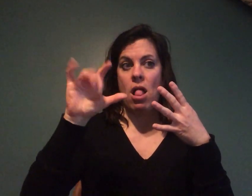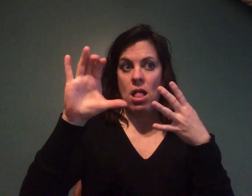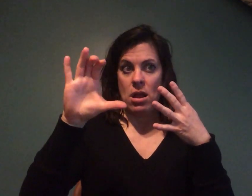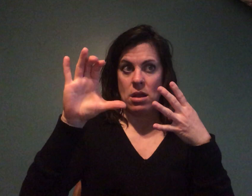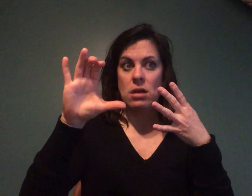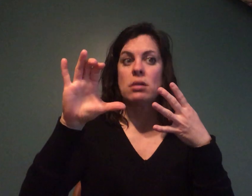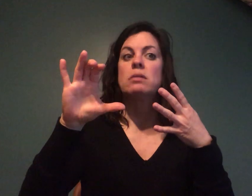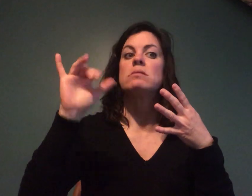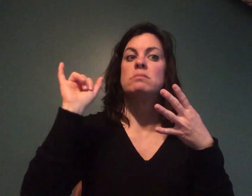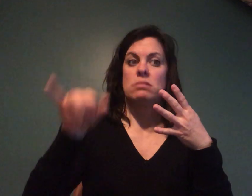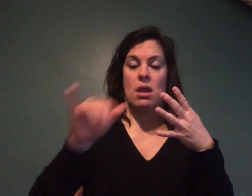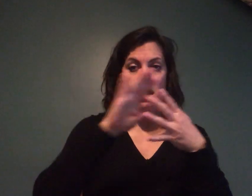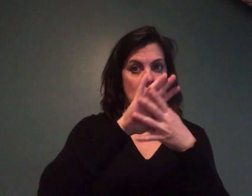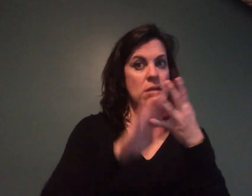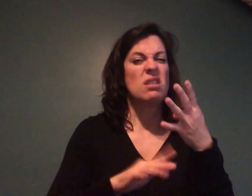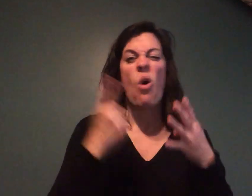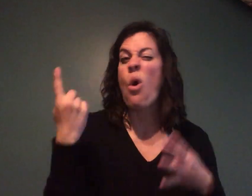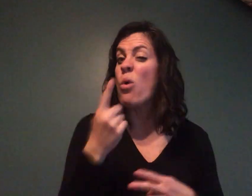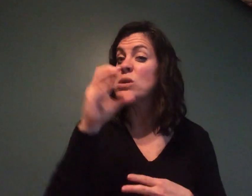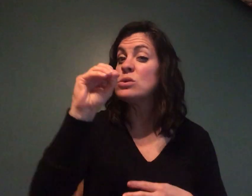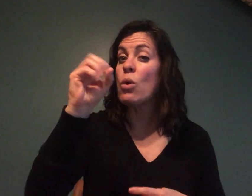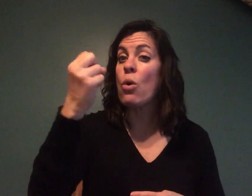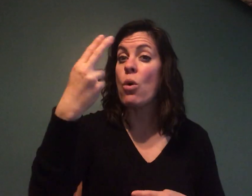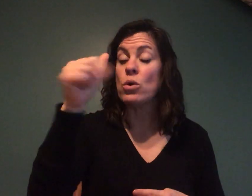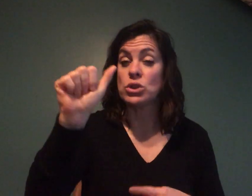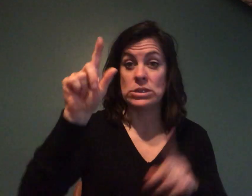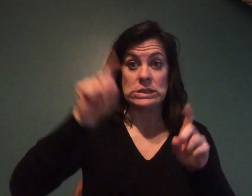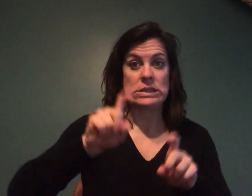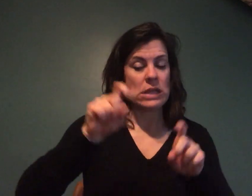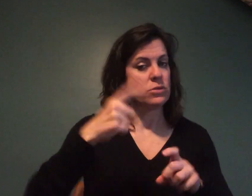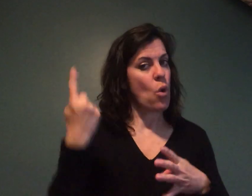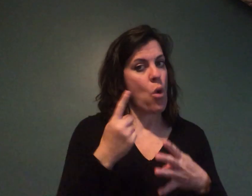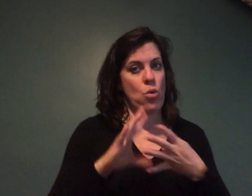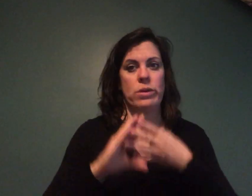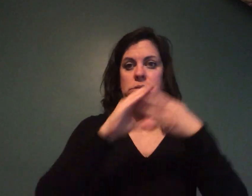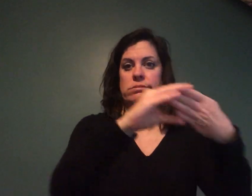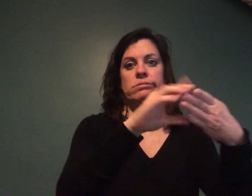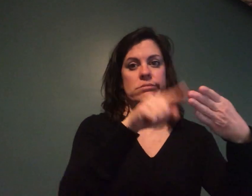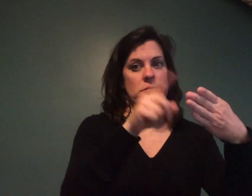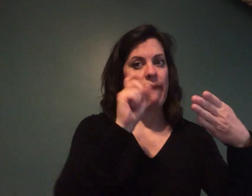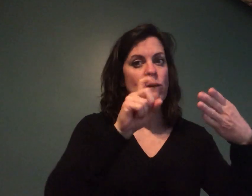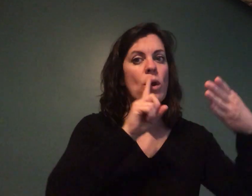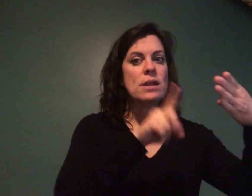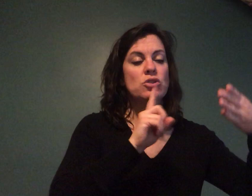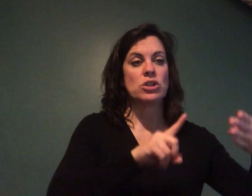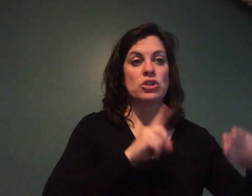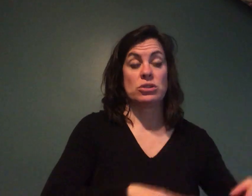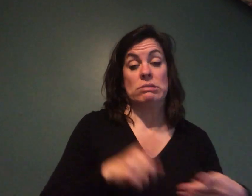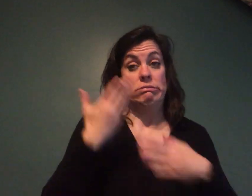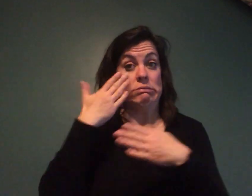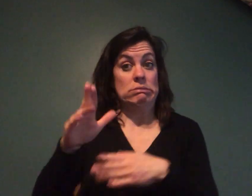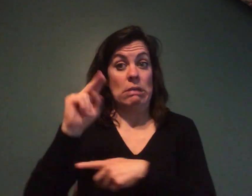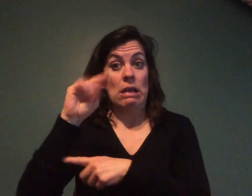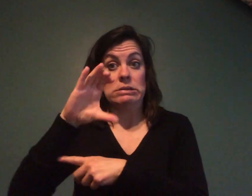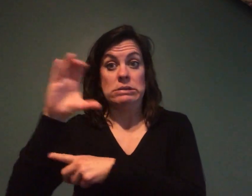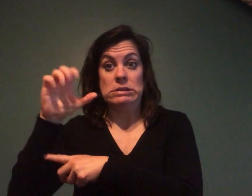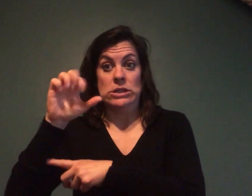up in this test? I don't know. Don't know what's coming up in this test. But you do want to kind of remember what they